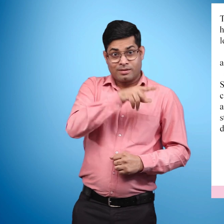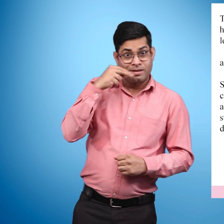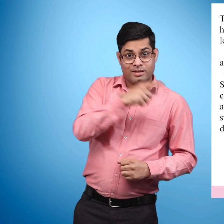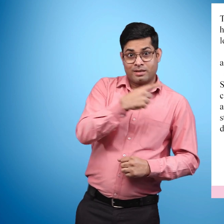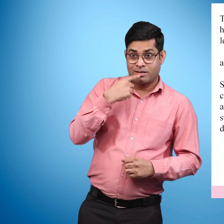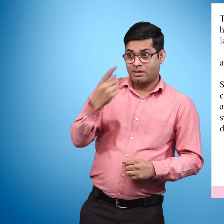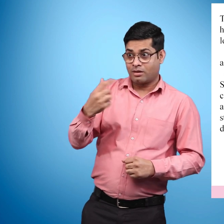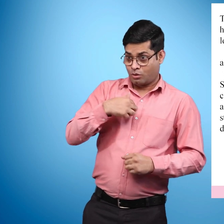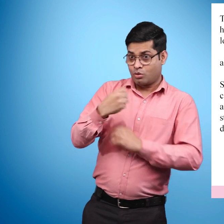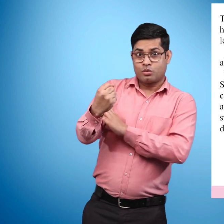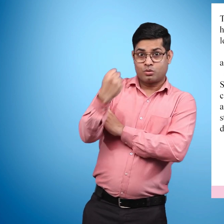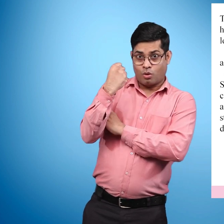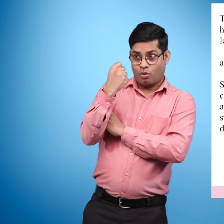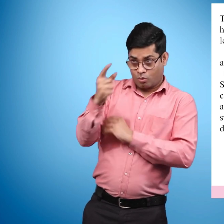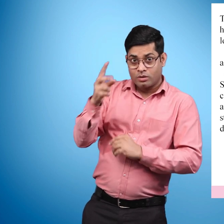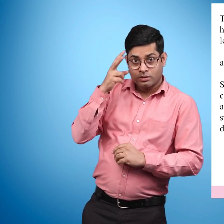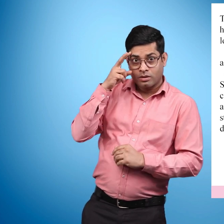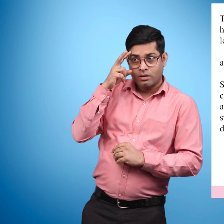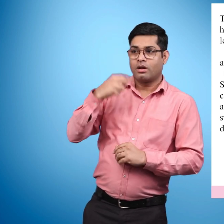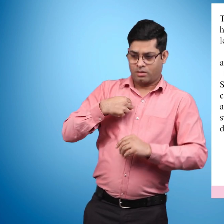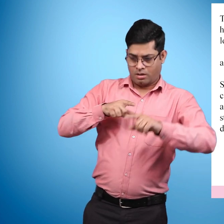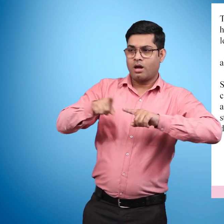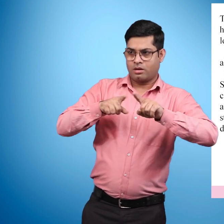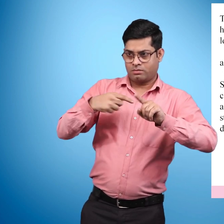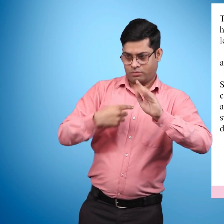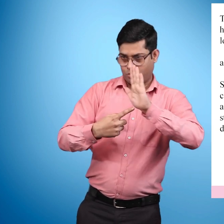"If you doubt my strength, let me give you a